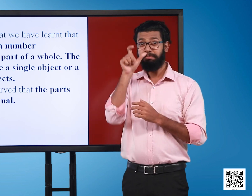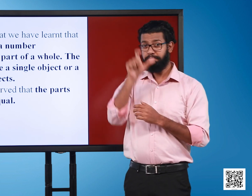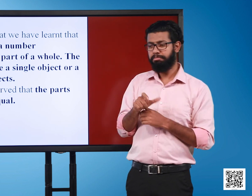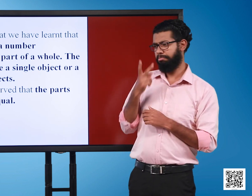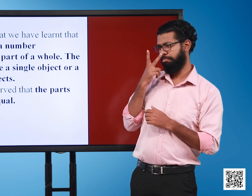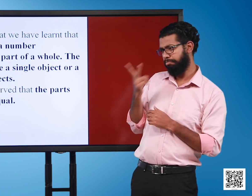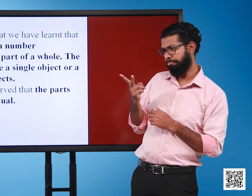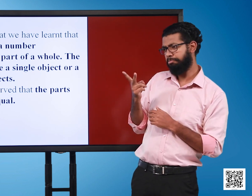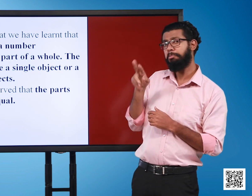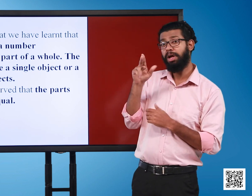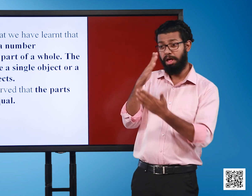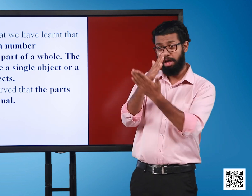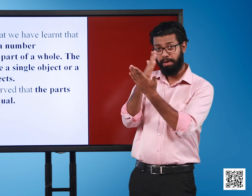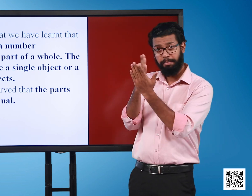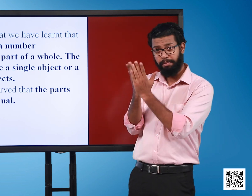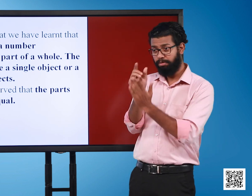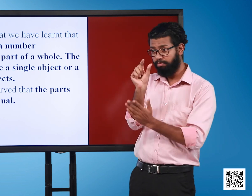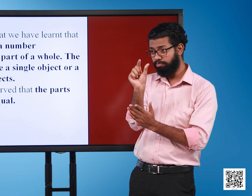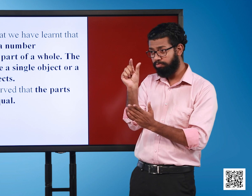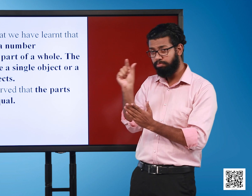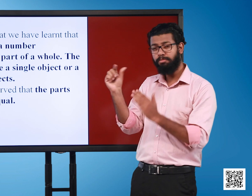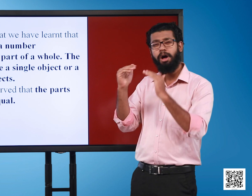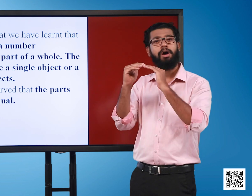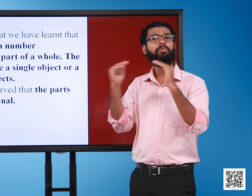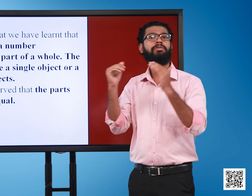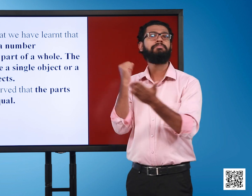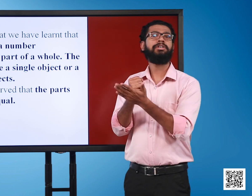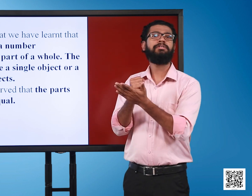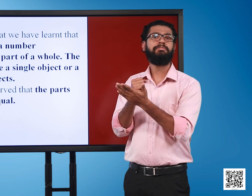Subhash observed that the parts have to be equal.